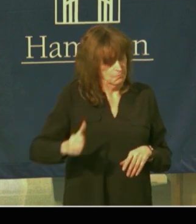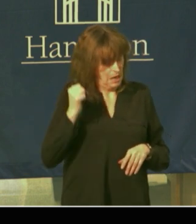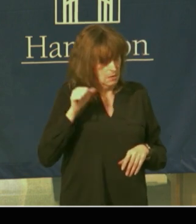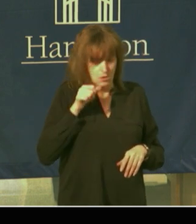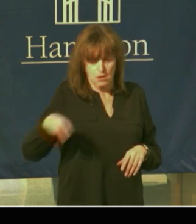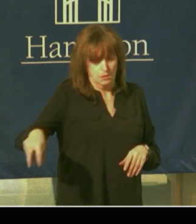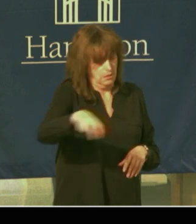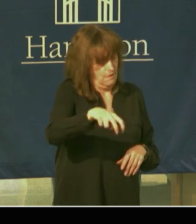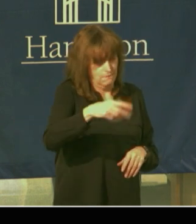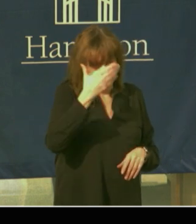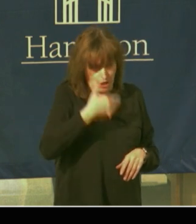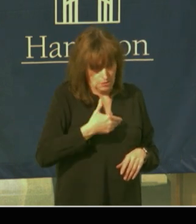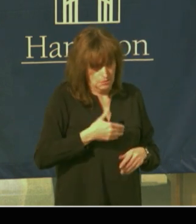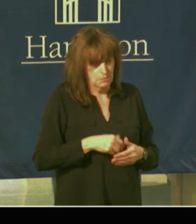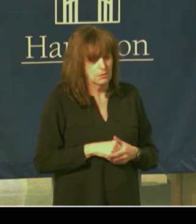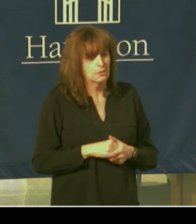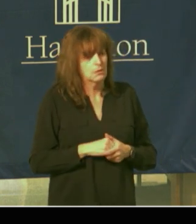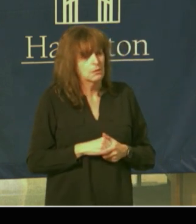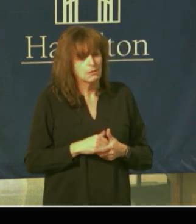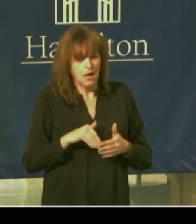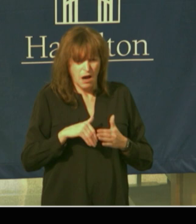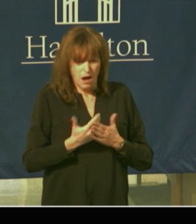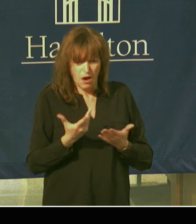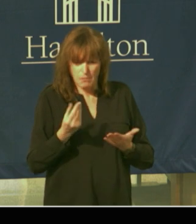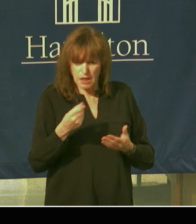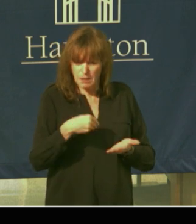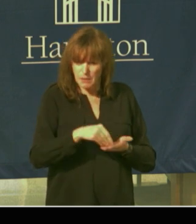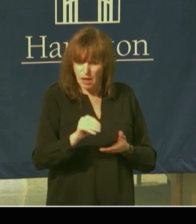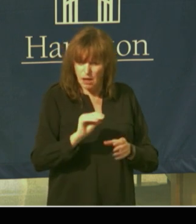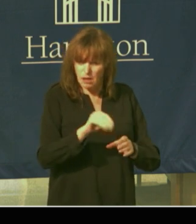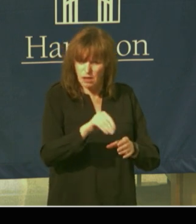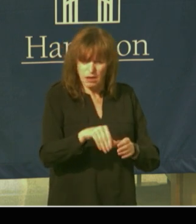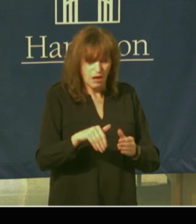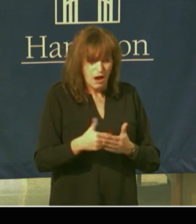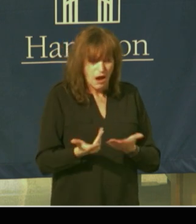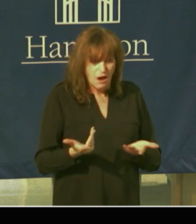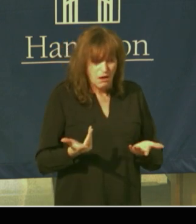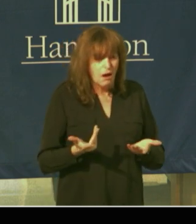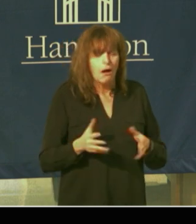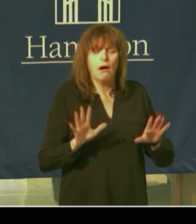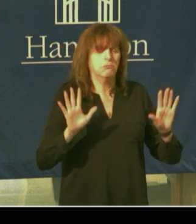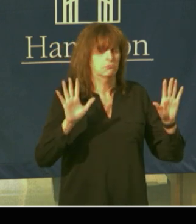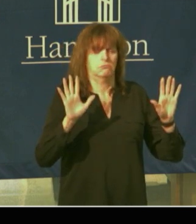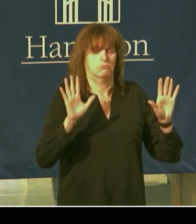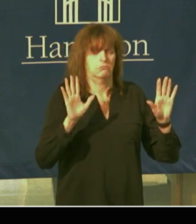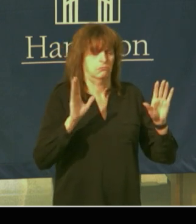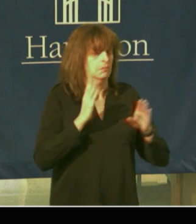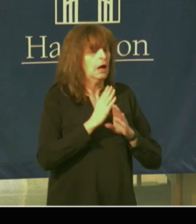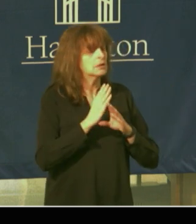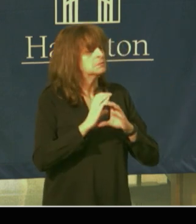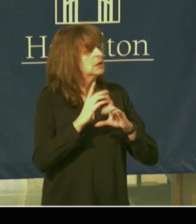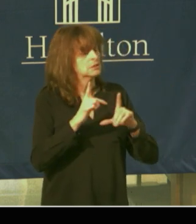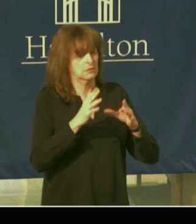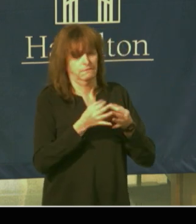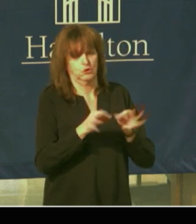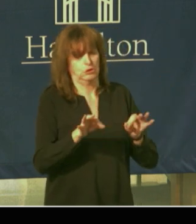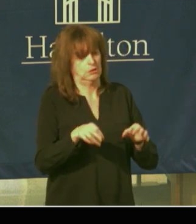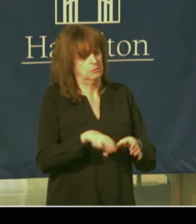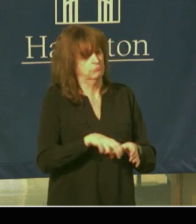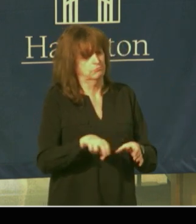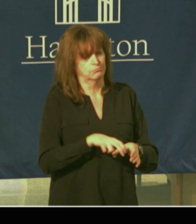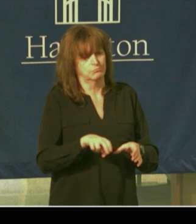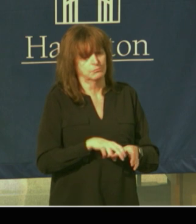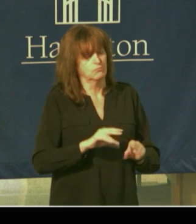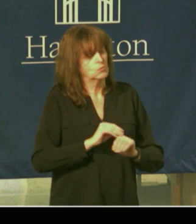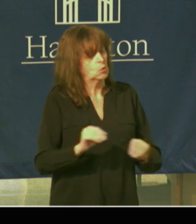collecting fares. And the reality is that this helps further protect our drivers from the constant pass-by traffic of people coming in.